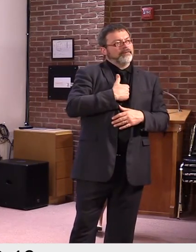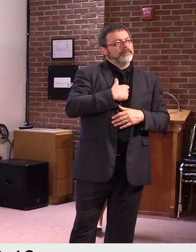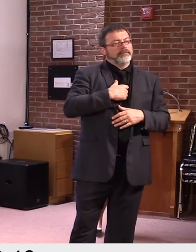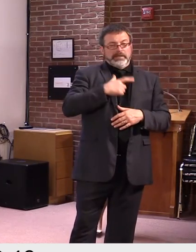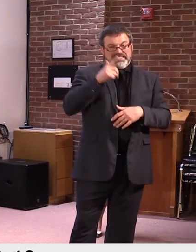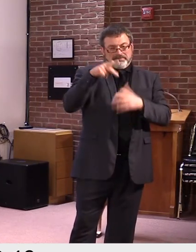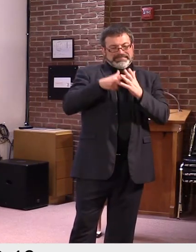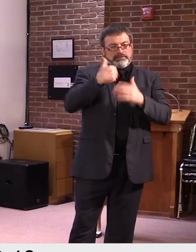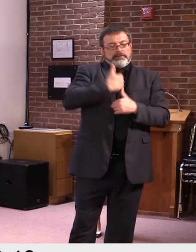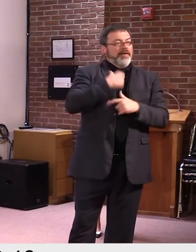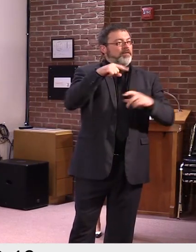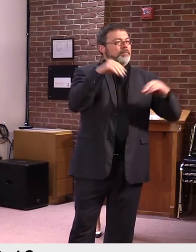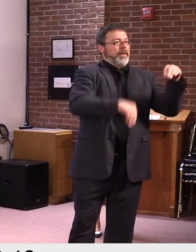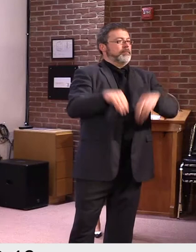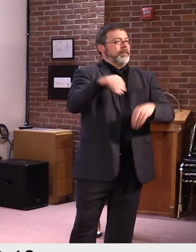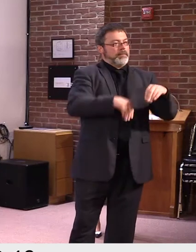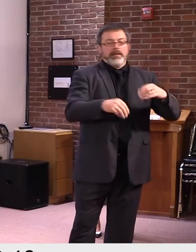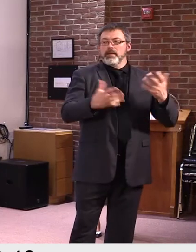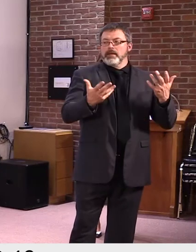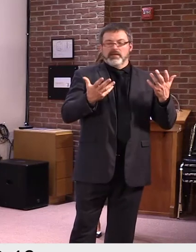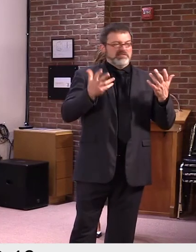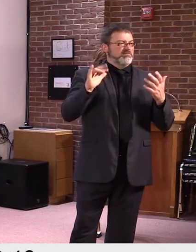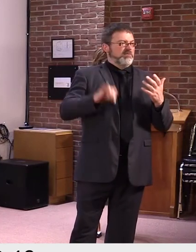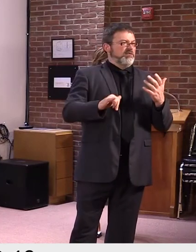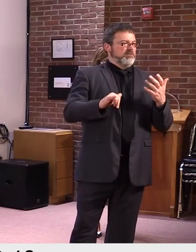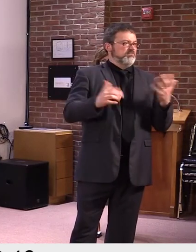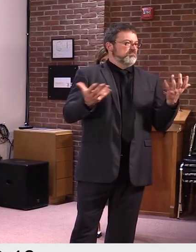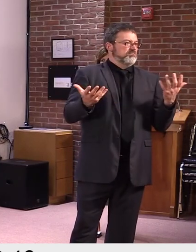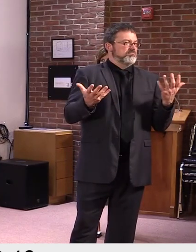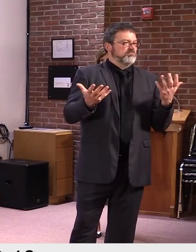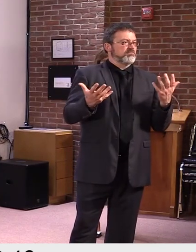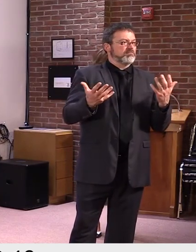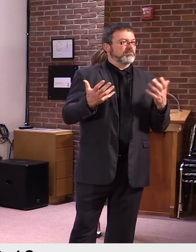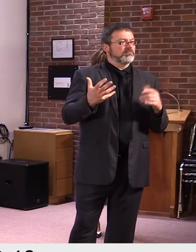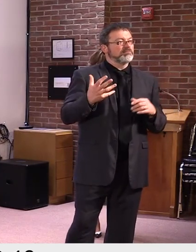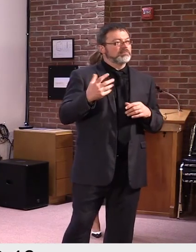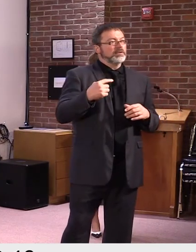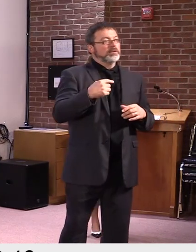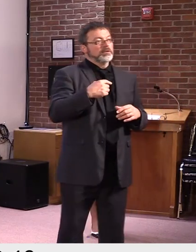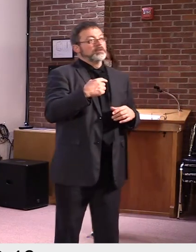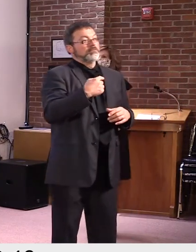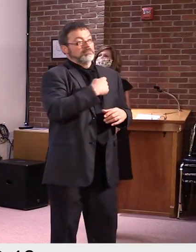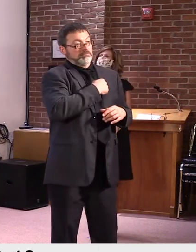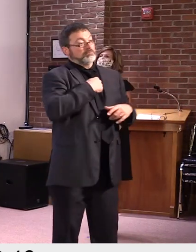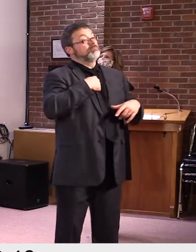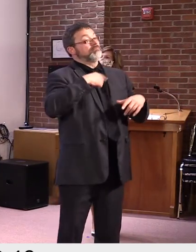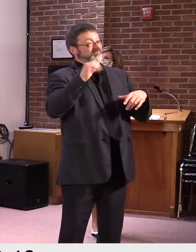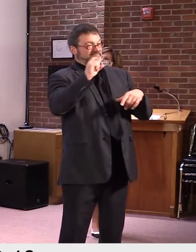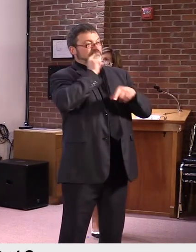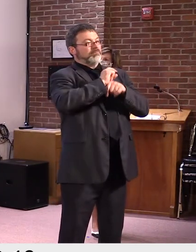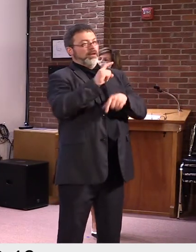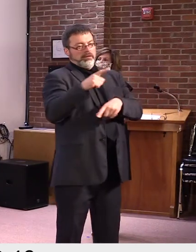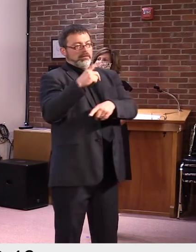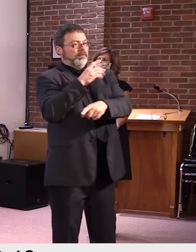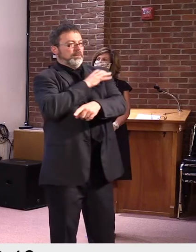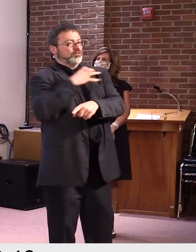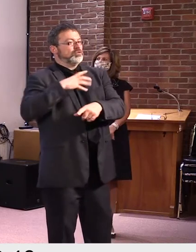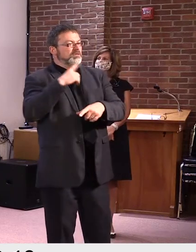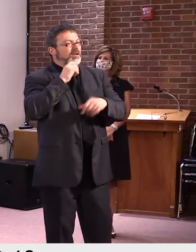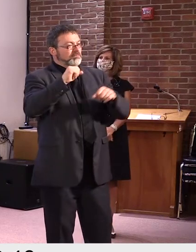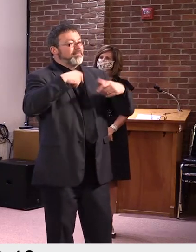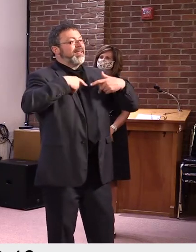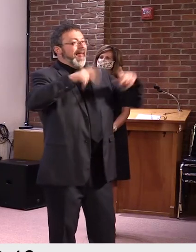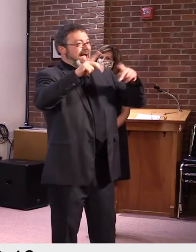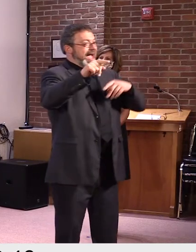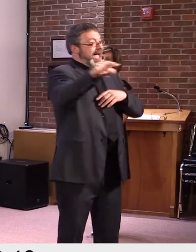bags, and we are making allowances to allow retailers to continue to use any stock they may already have of plastic